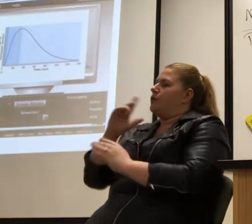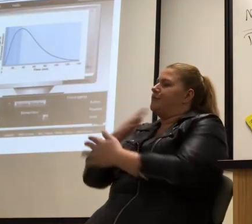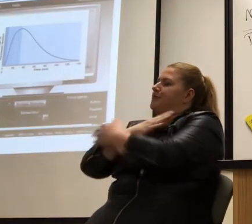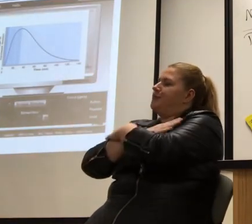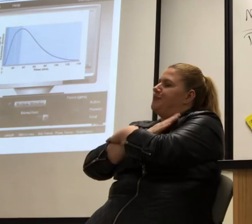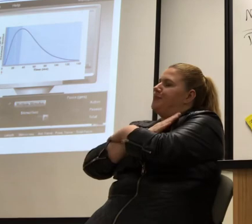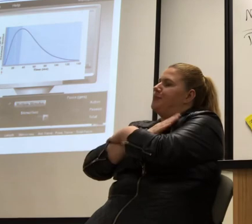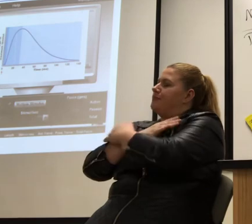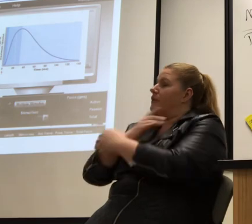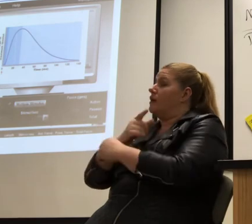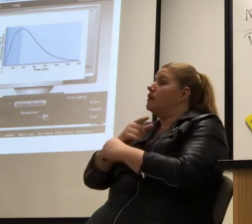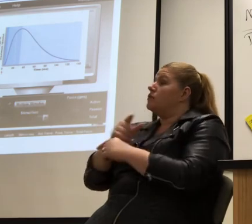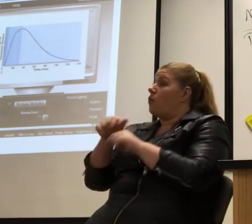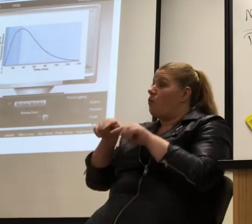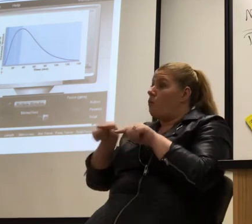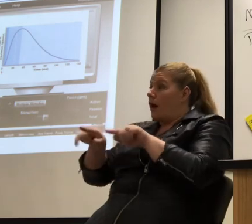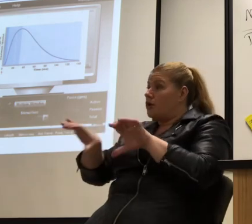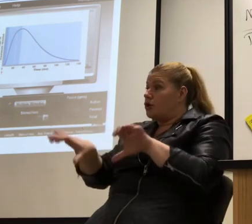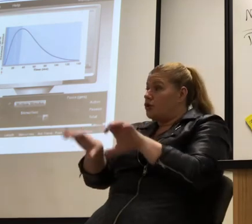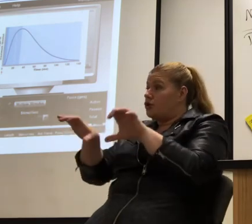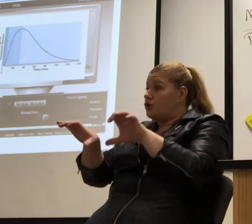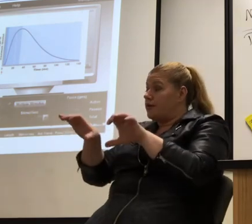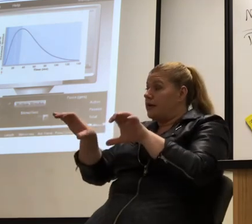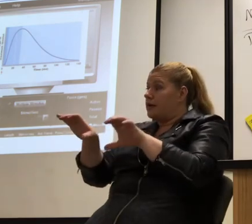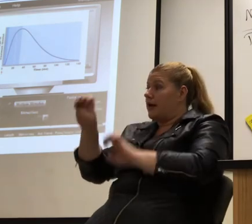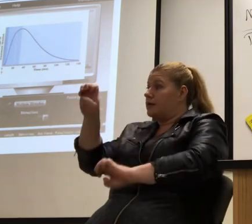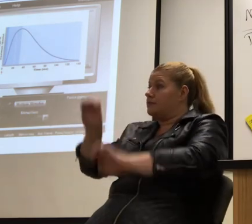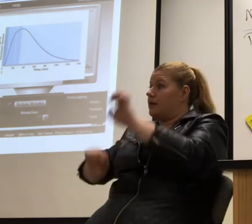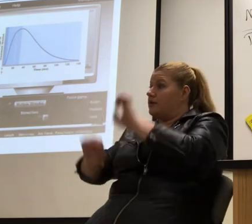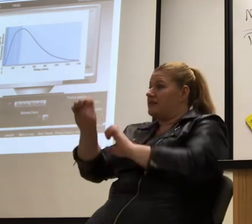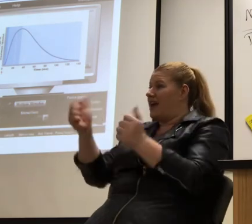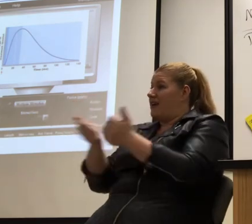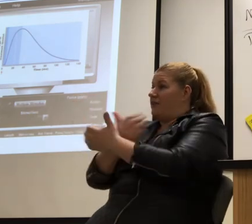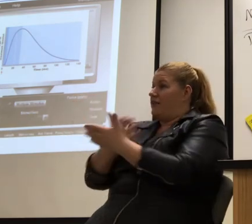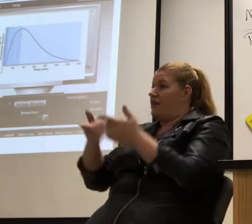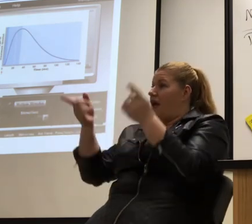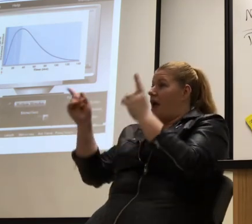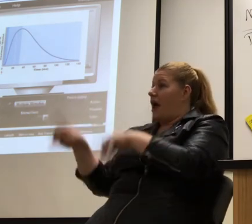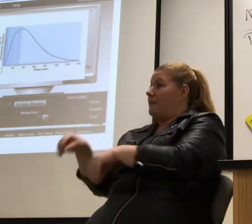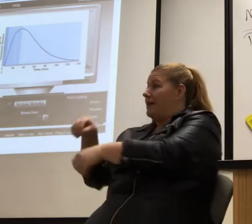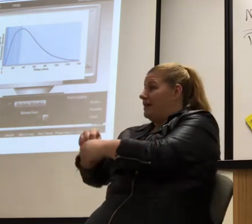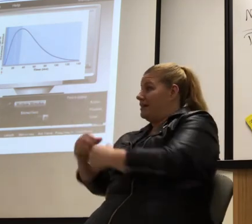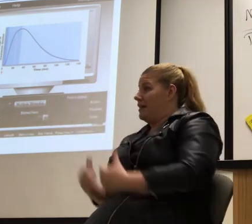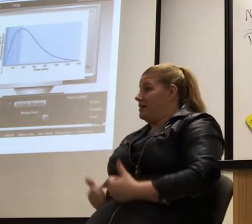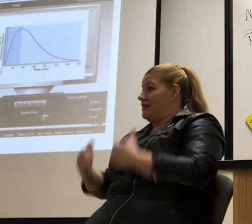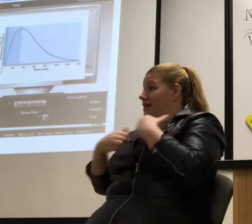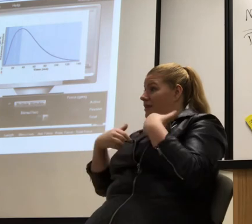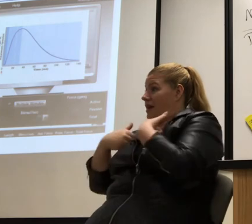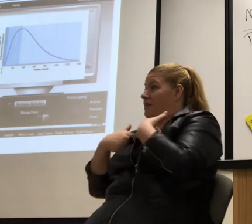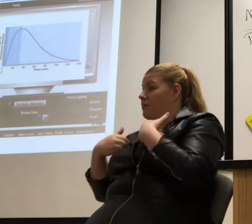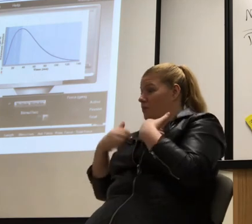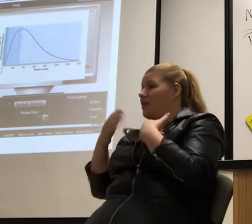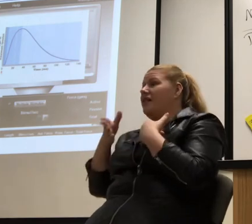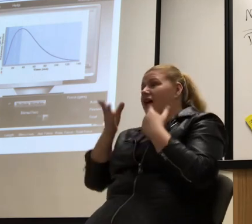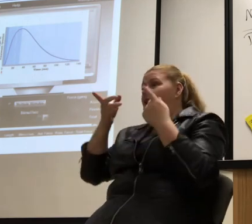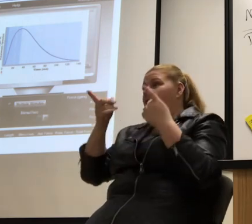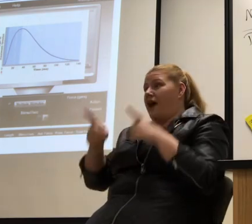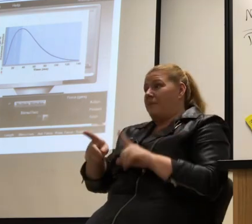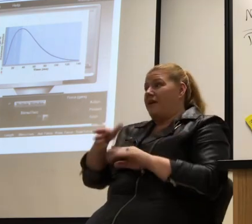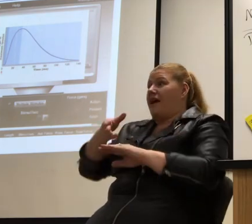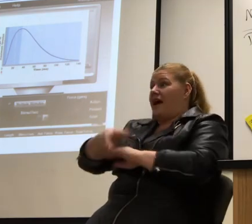So during the time you're doing your experiments, all these things that happen in a living animal can happen after you sacrifice the animal and remove the